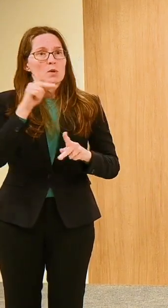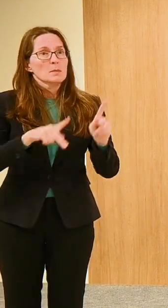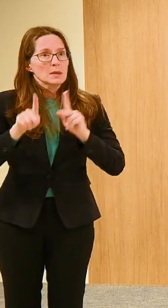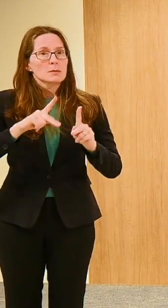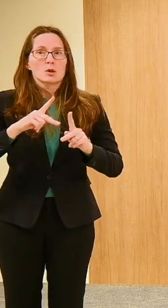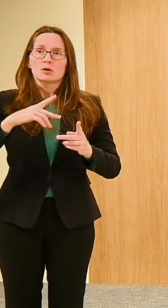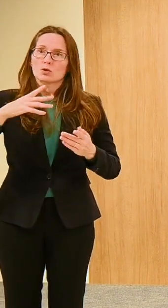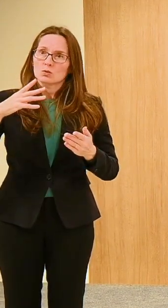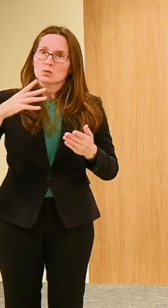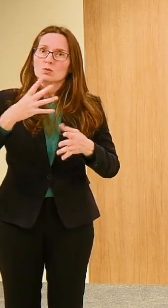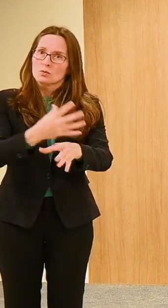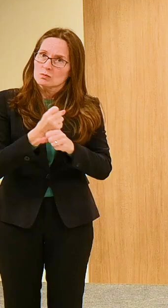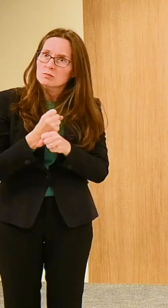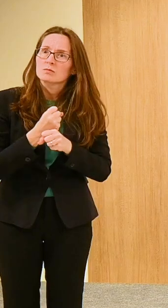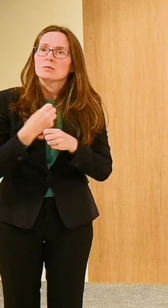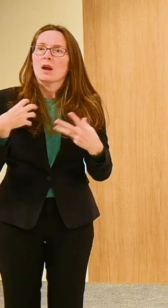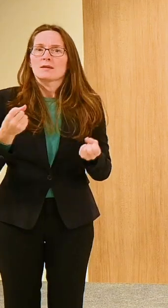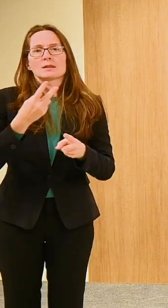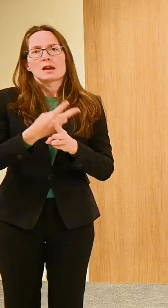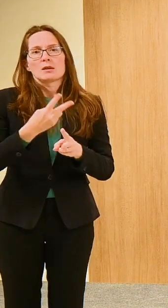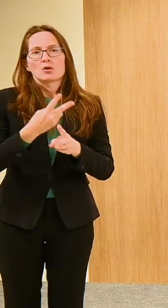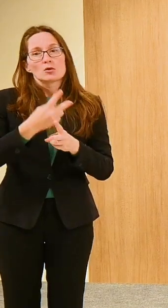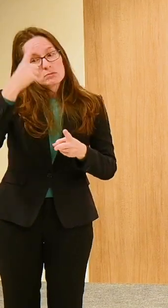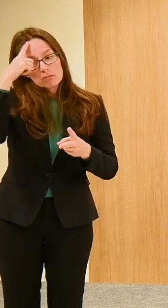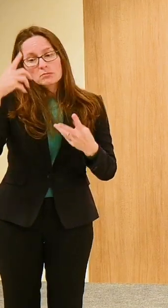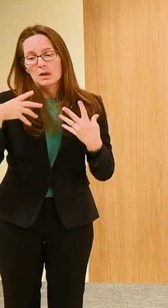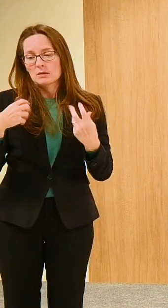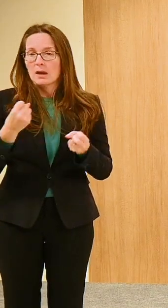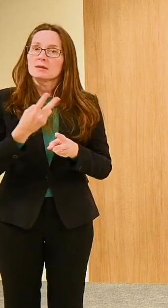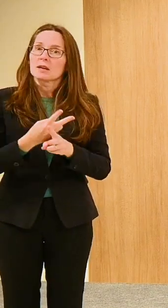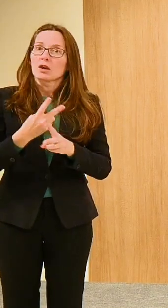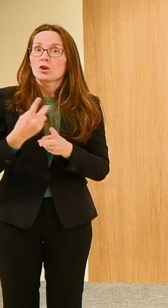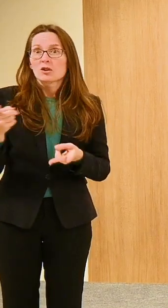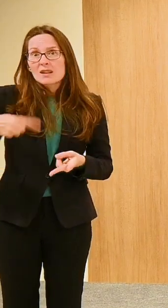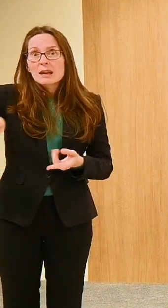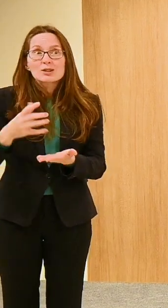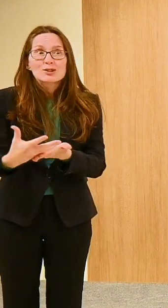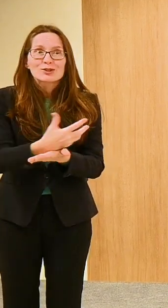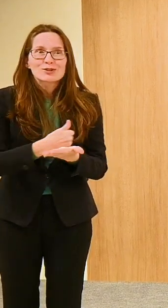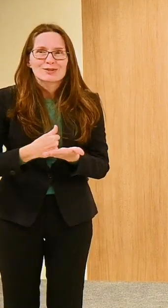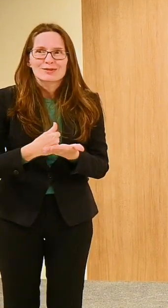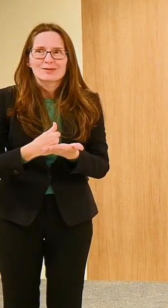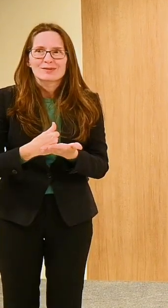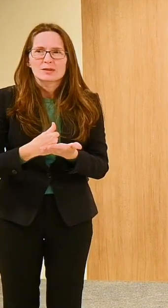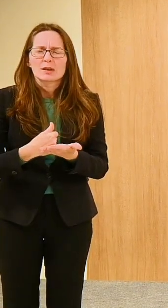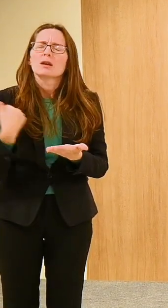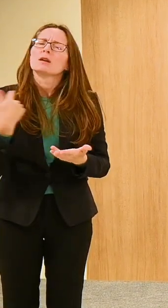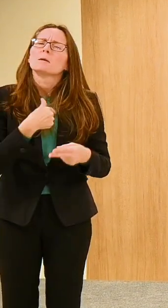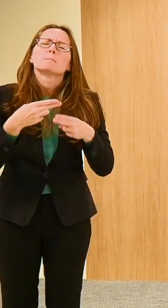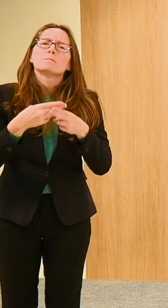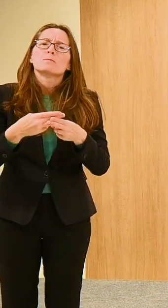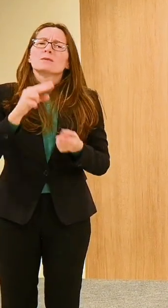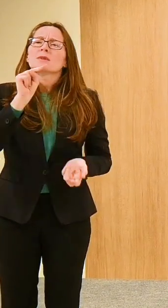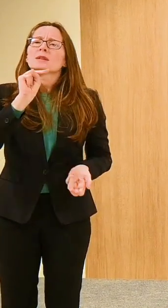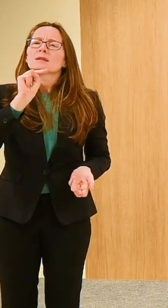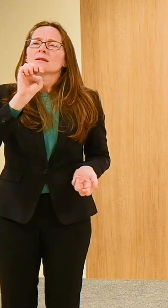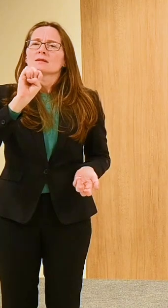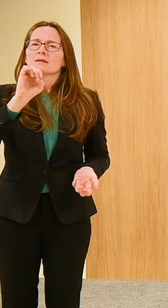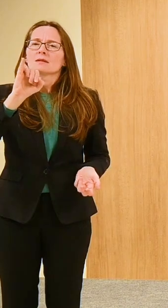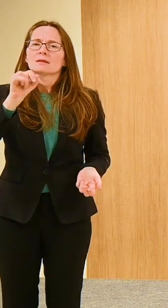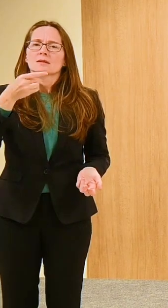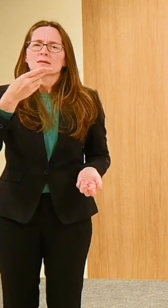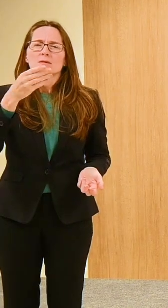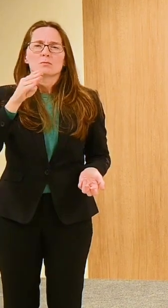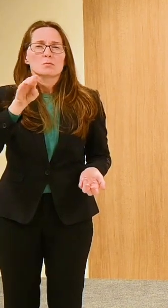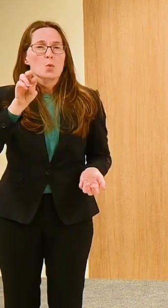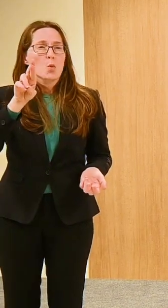deserve. You heard the word neighbor a lot here, and that's how we treat everybody. We try to remember these are our neighbors. These are the folks that are around us. And